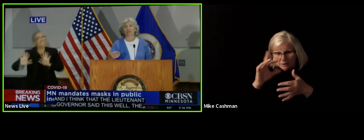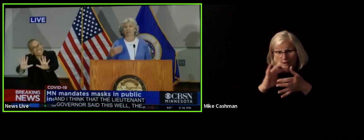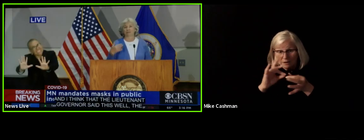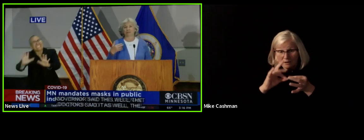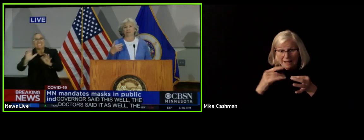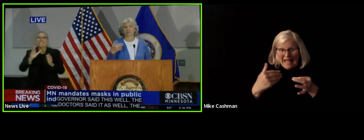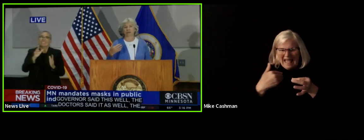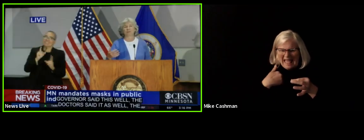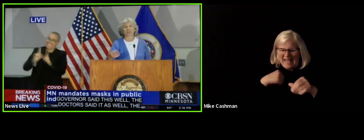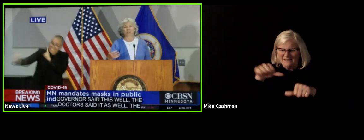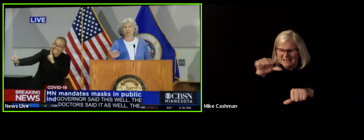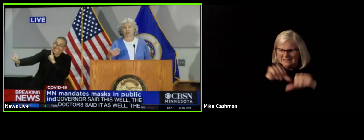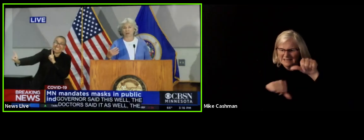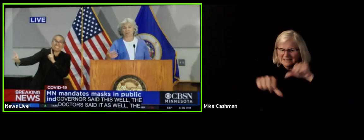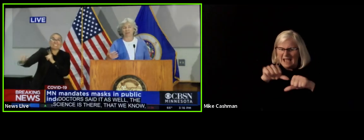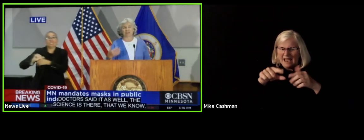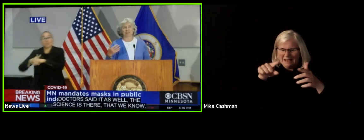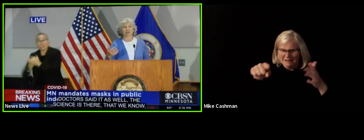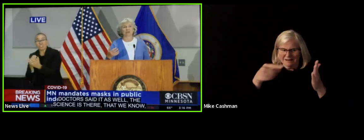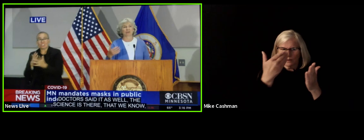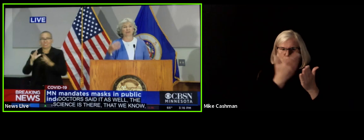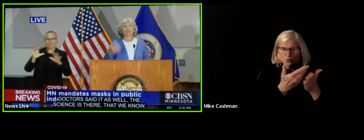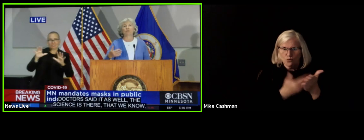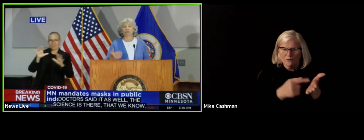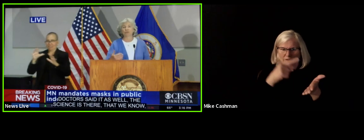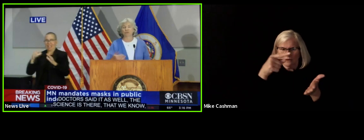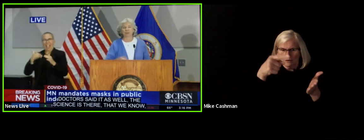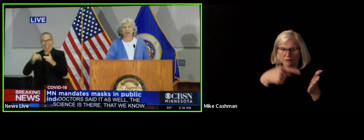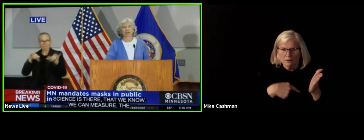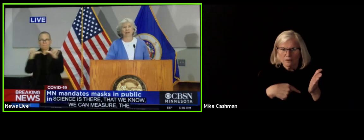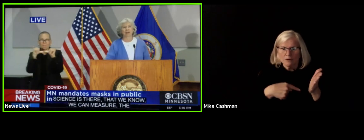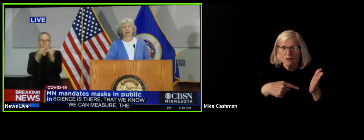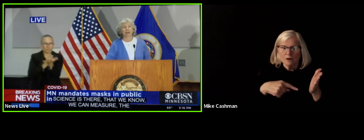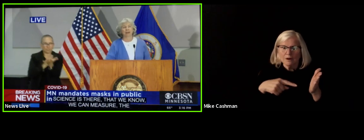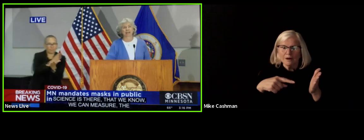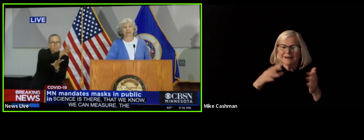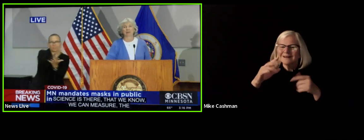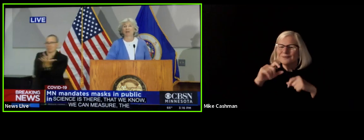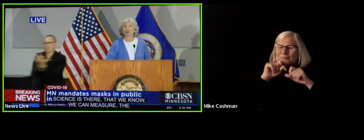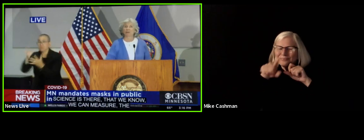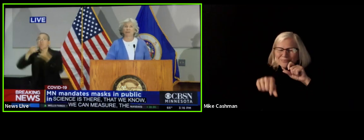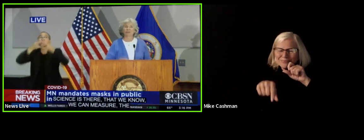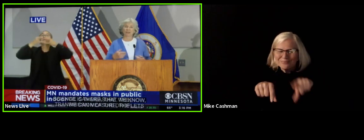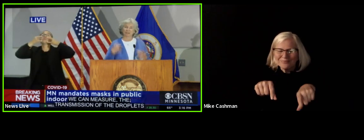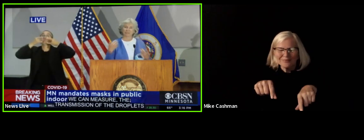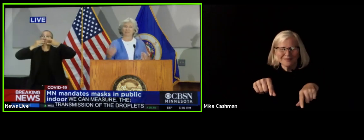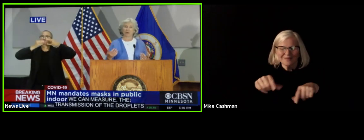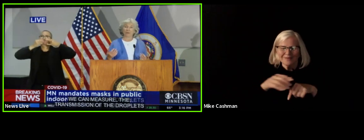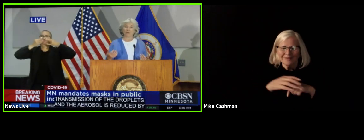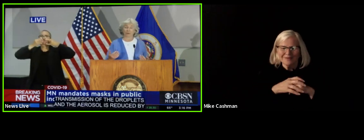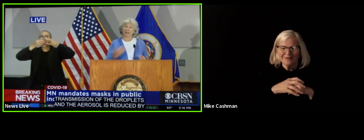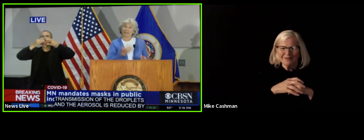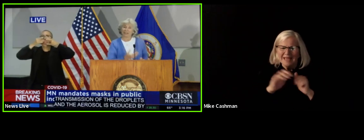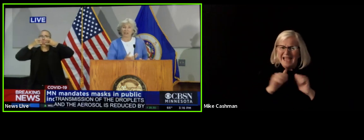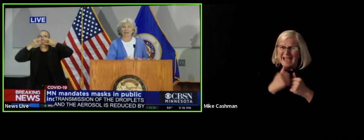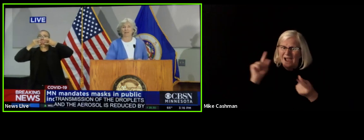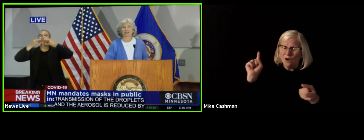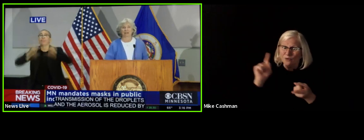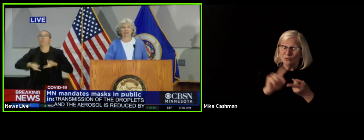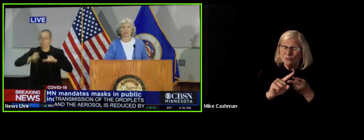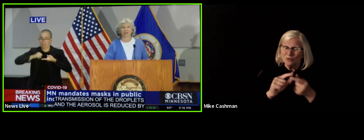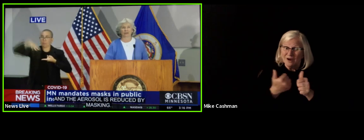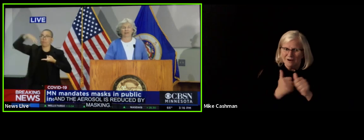the transmission of the droplets and the aerosols is reduced by masking, but it also just does in addition, have